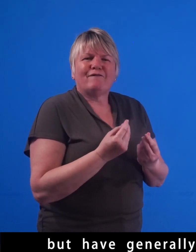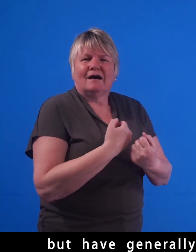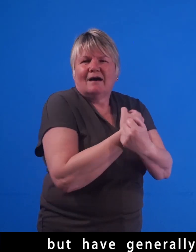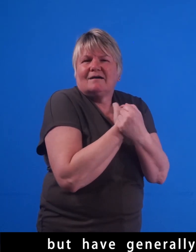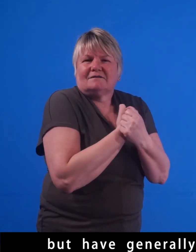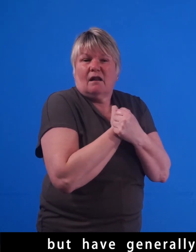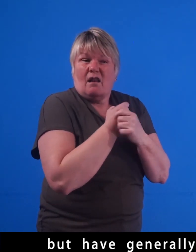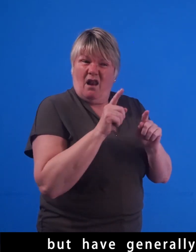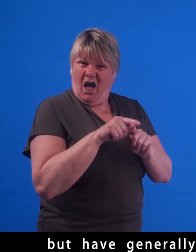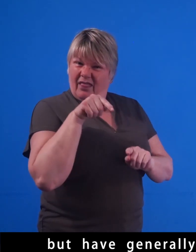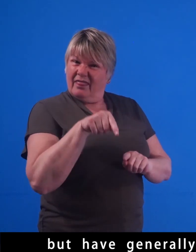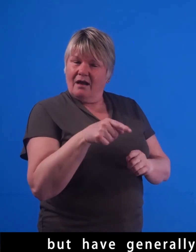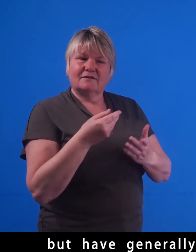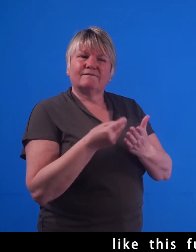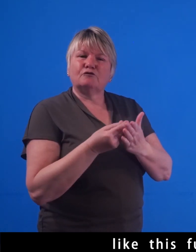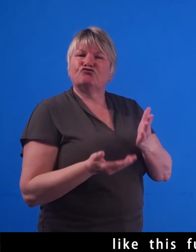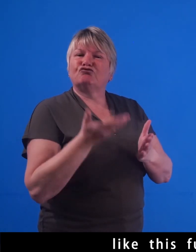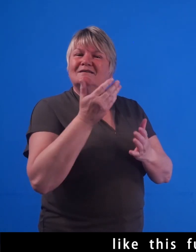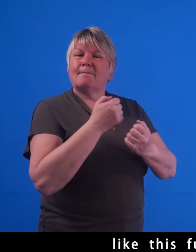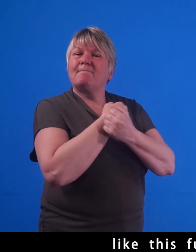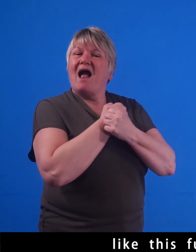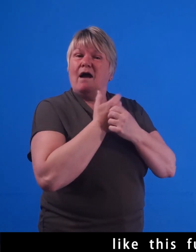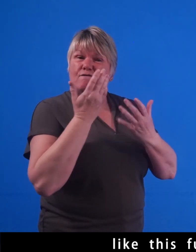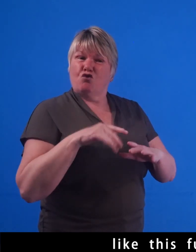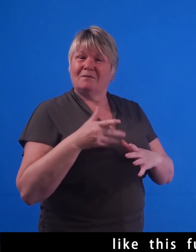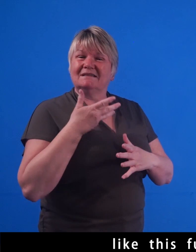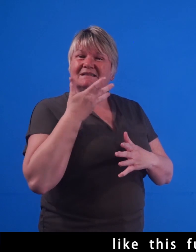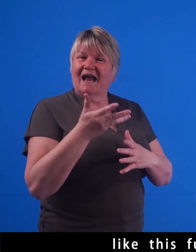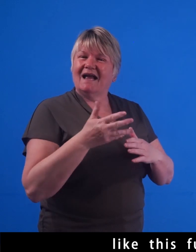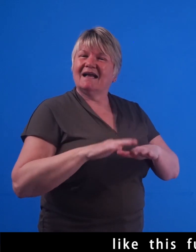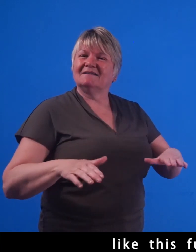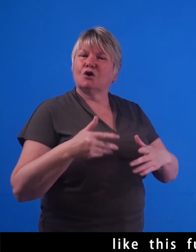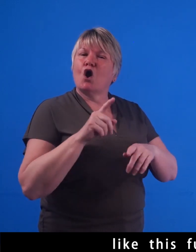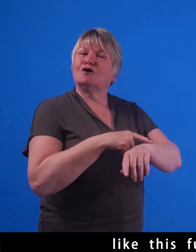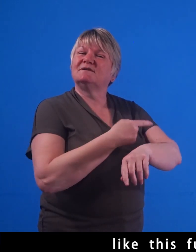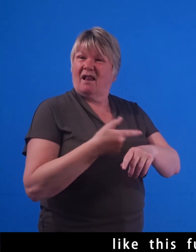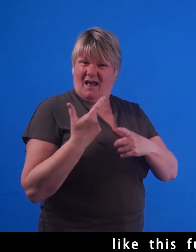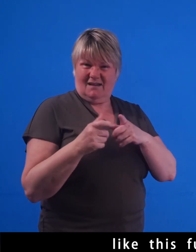become softer and cuddlier, like this fundraising bear from the Sick Kids Hospital in Edinburgh.